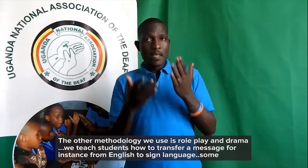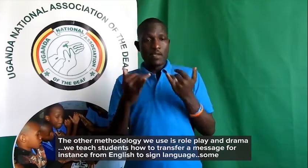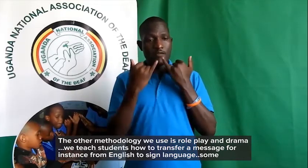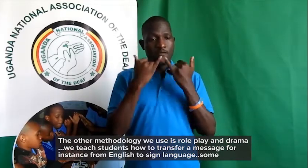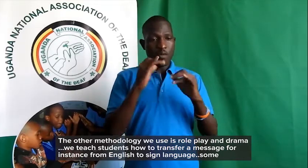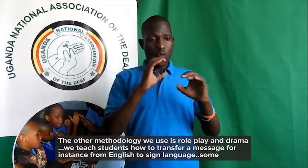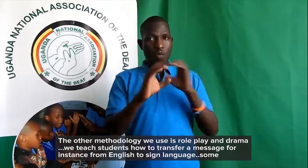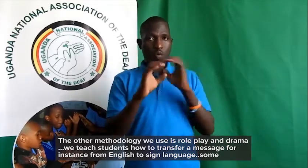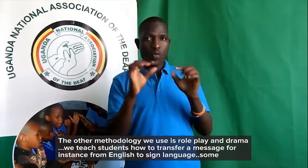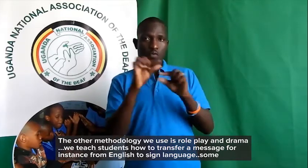So we